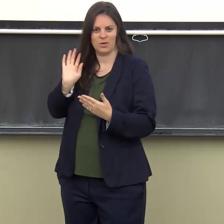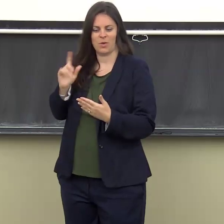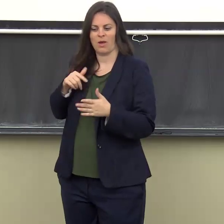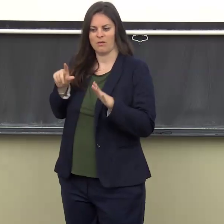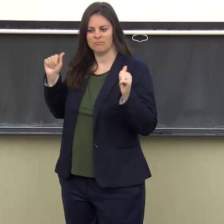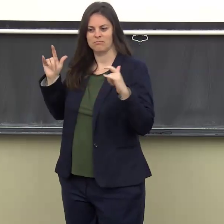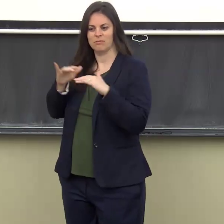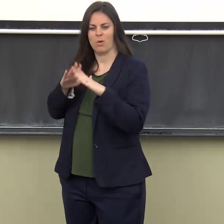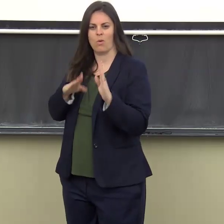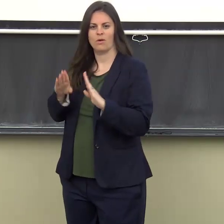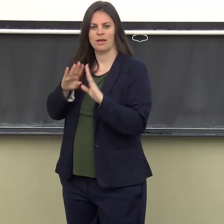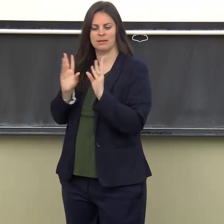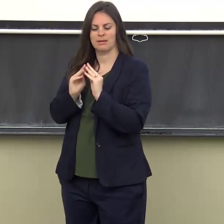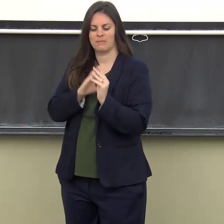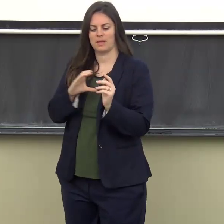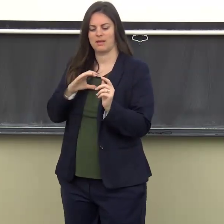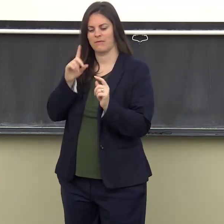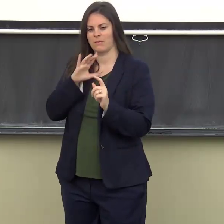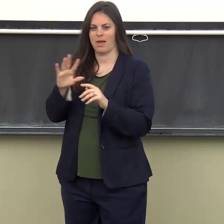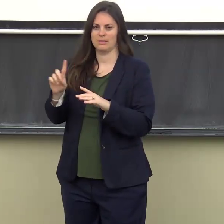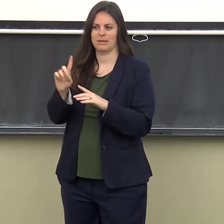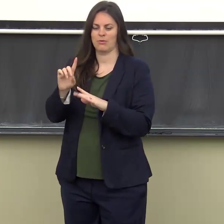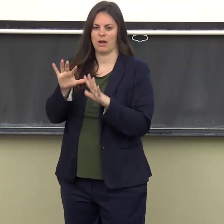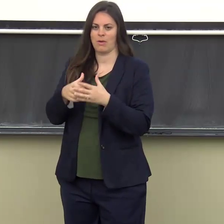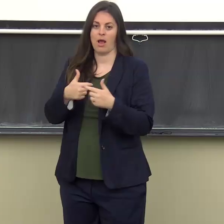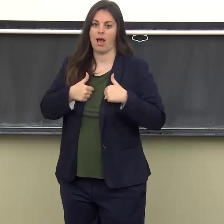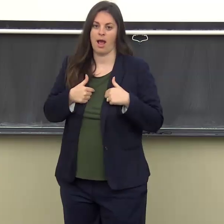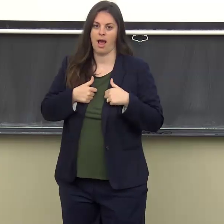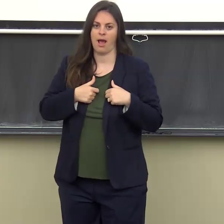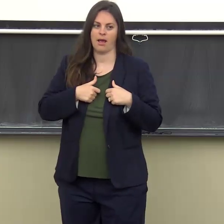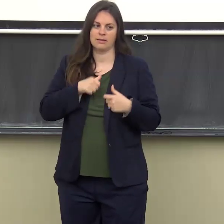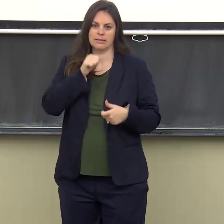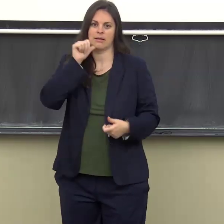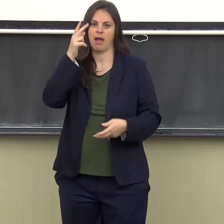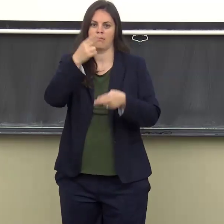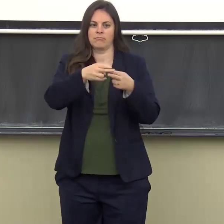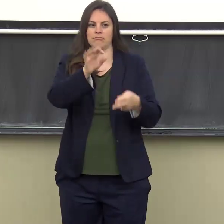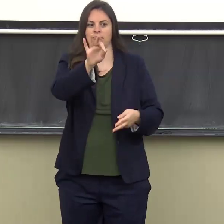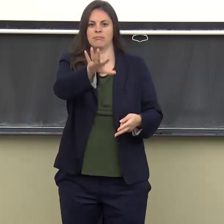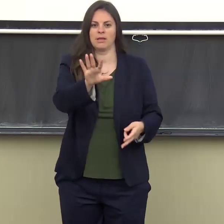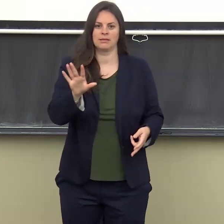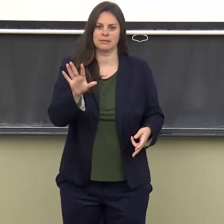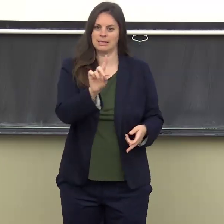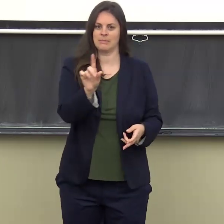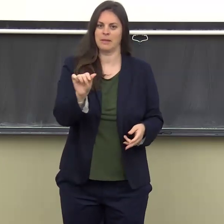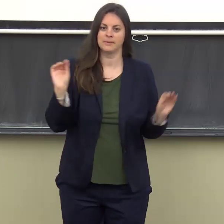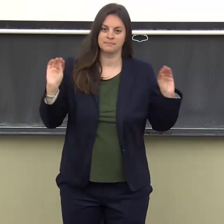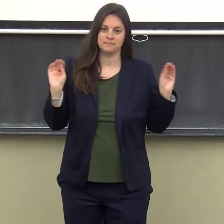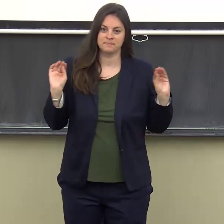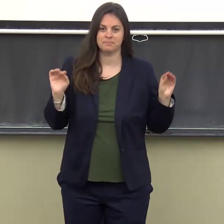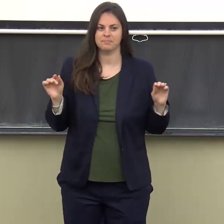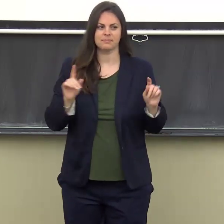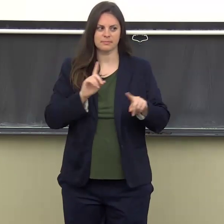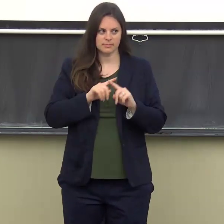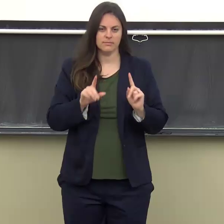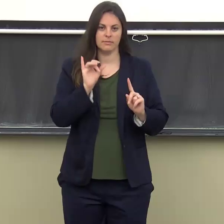Party, and I was not the one bringing up this system. And there was a whole ongoing conversation about